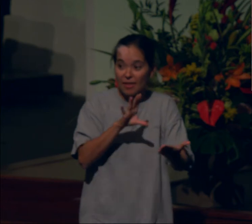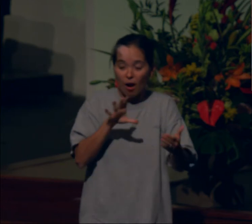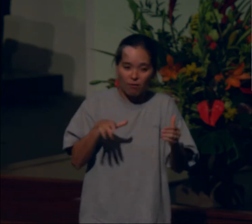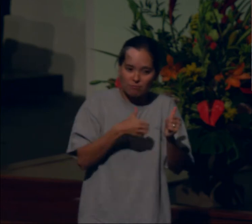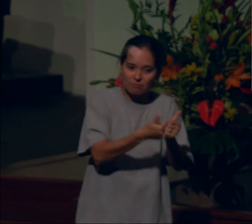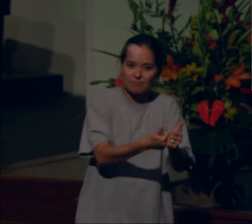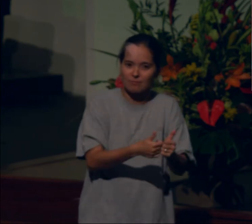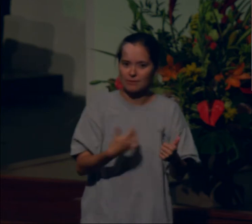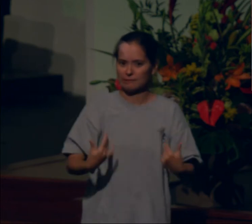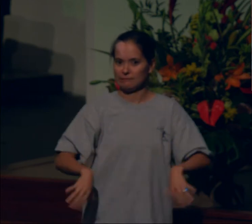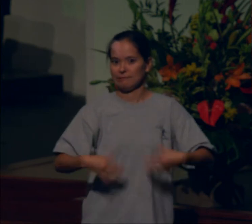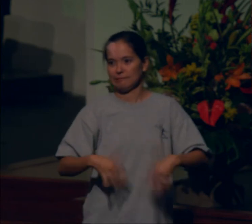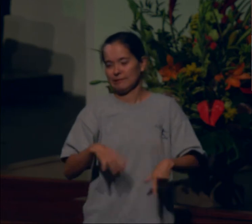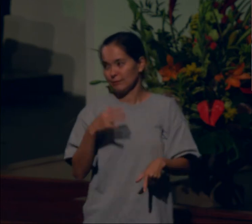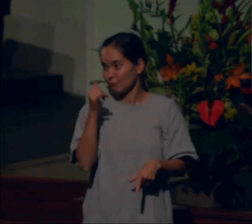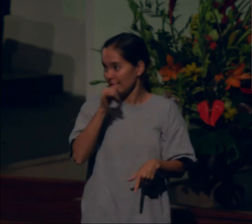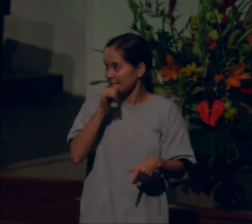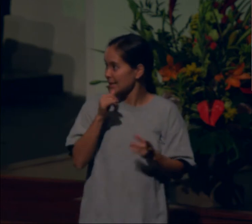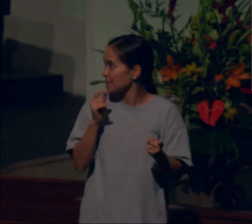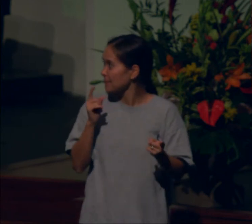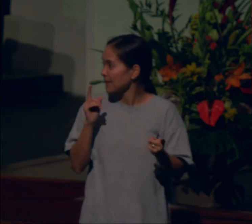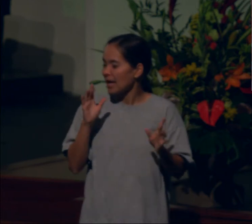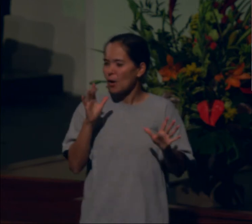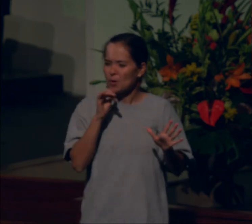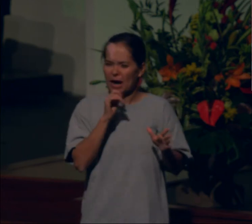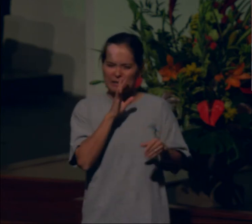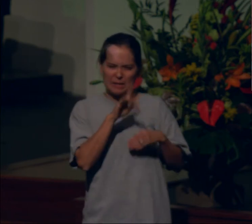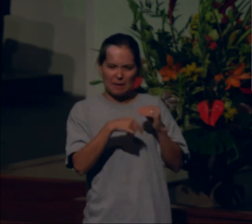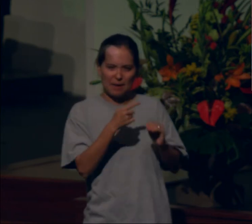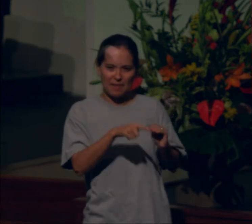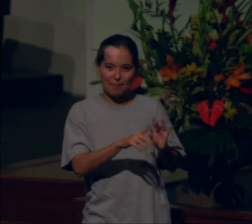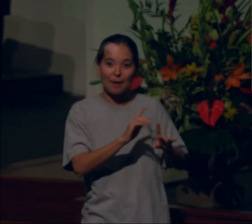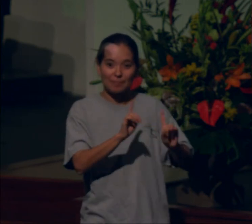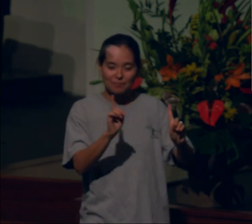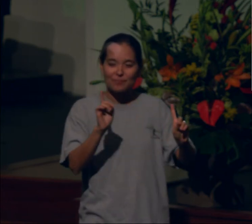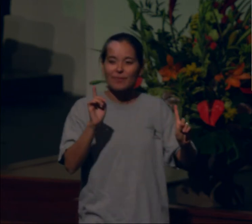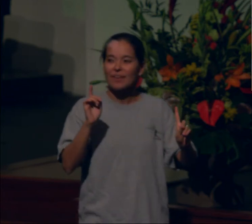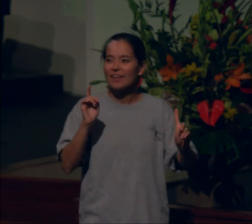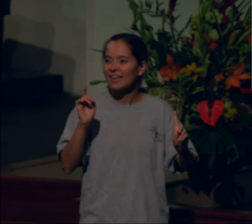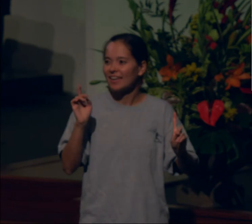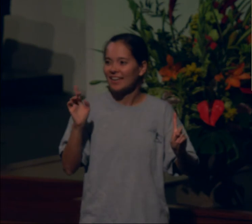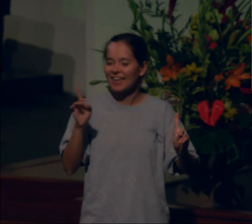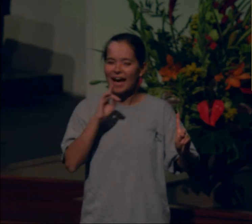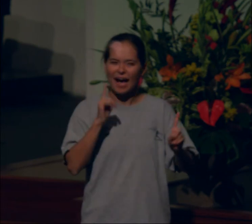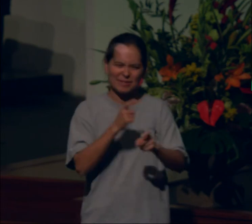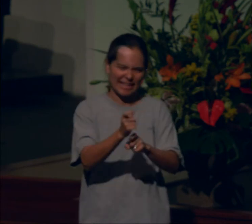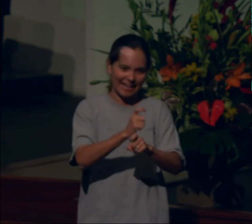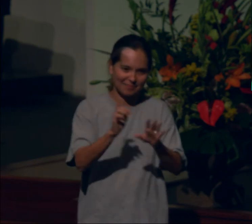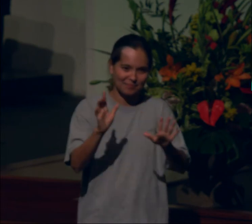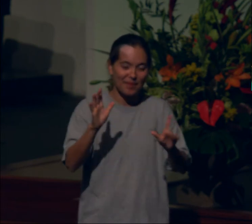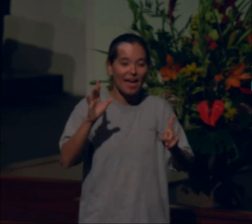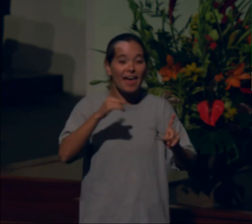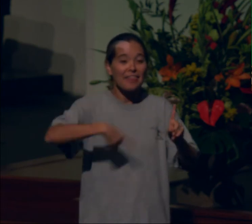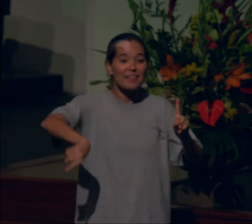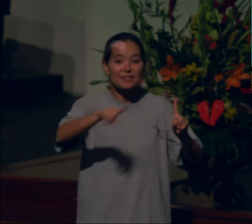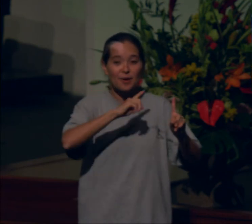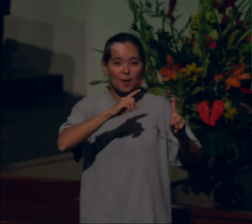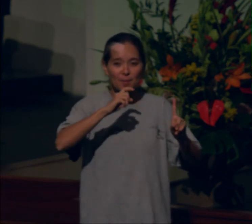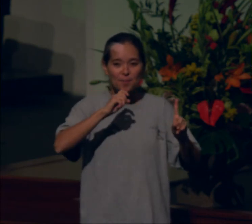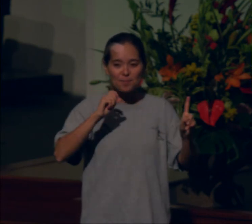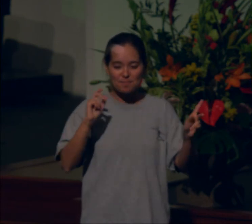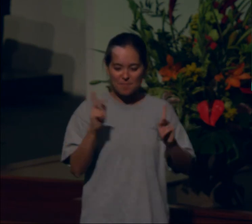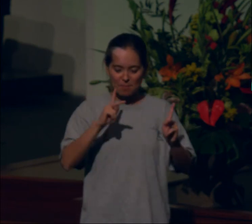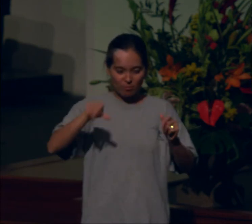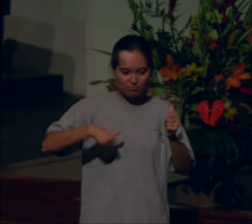that was thick right there. I'm just going to go right on by that. So they just all, I was kidding, okay? So they're all gathered around David.